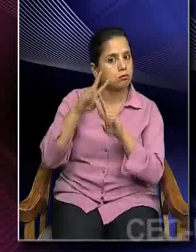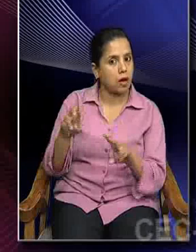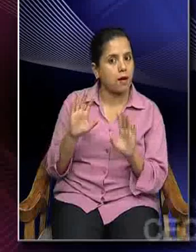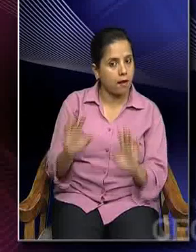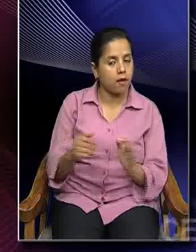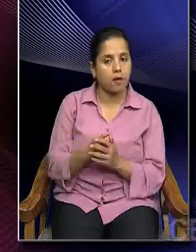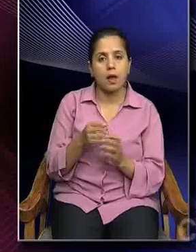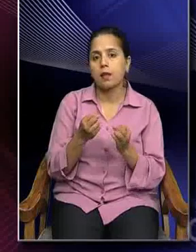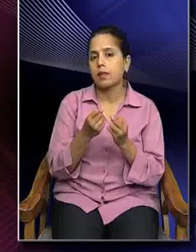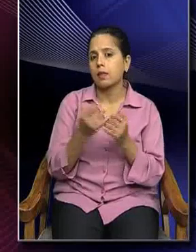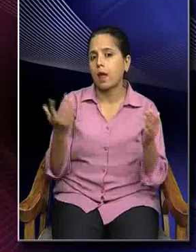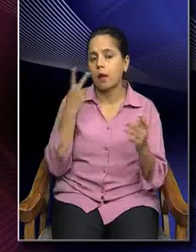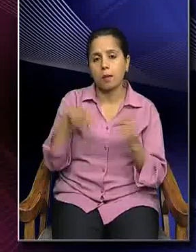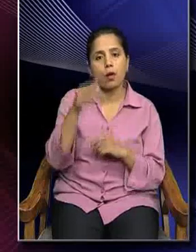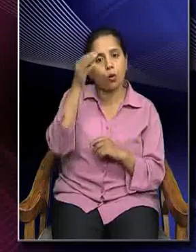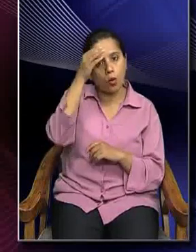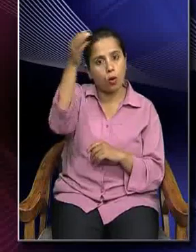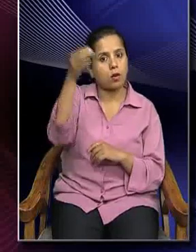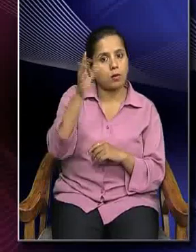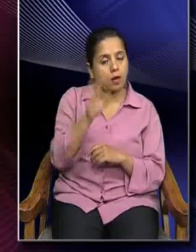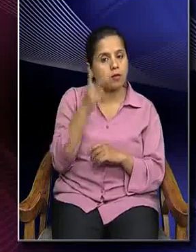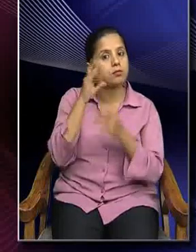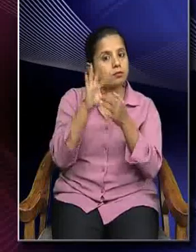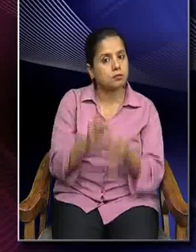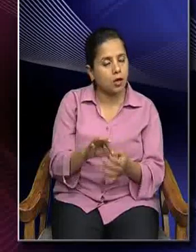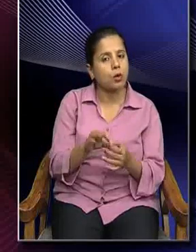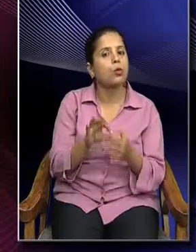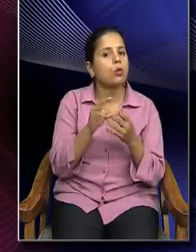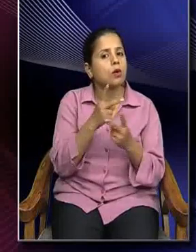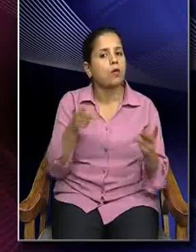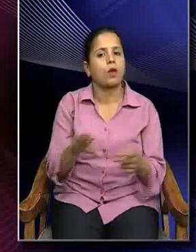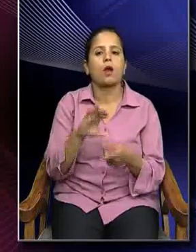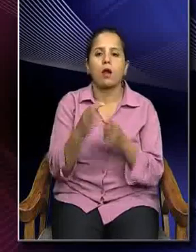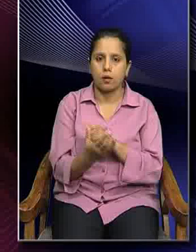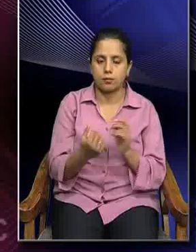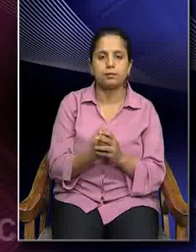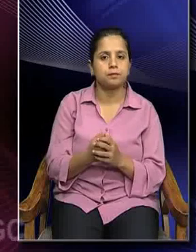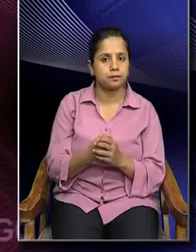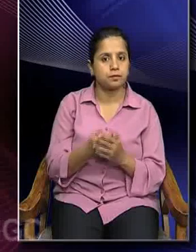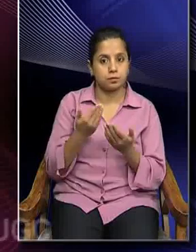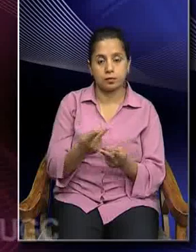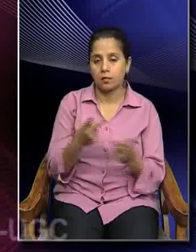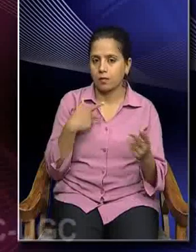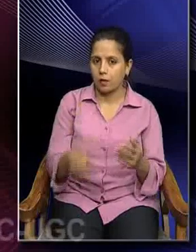and a number of concepts related with culture. With this,